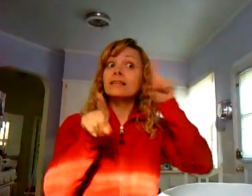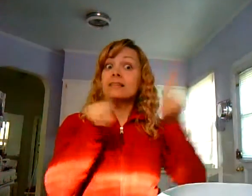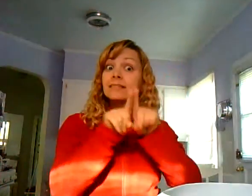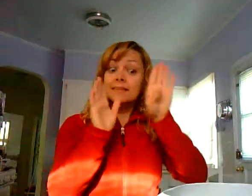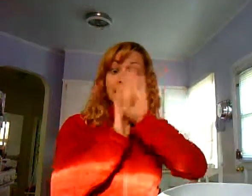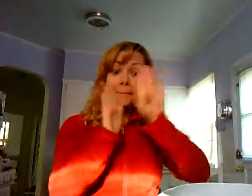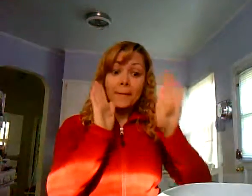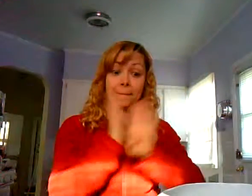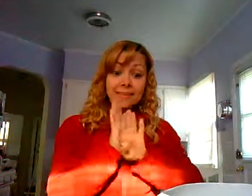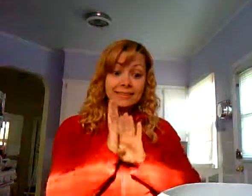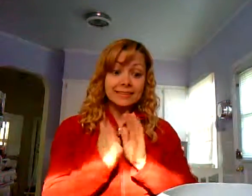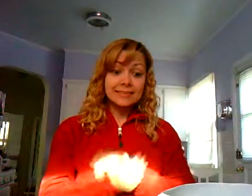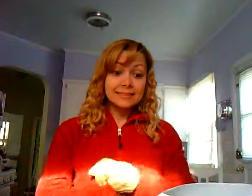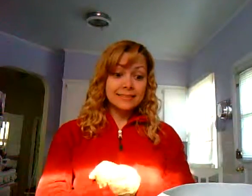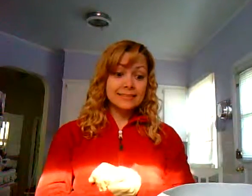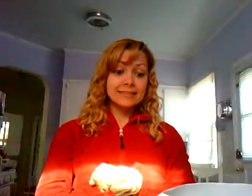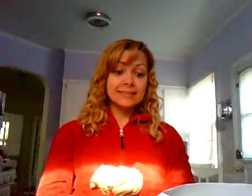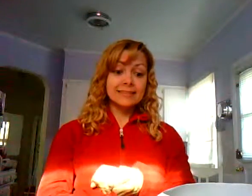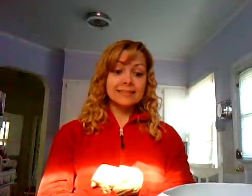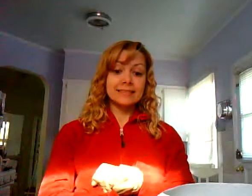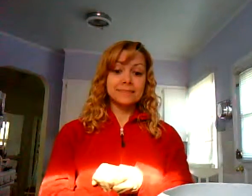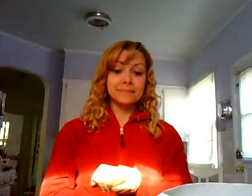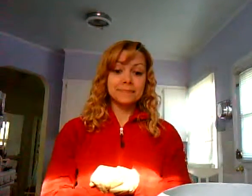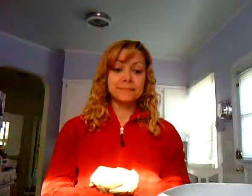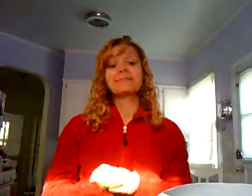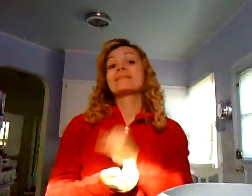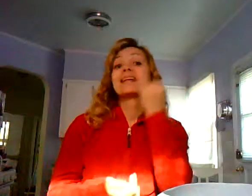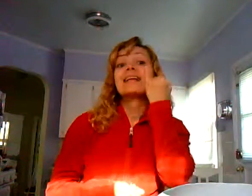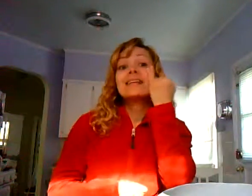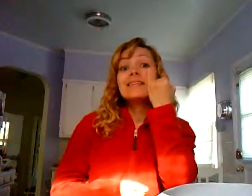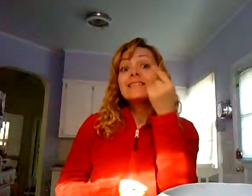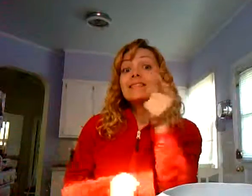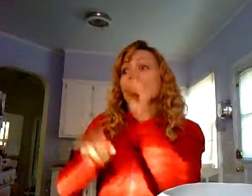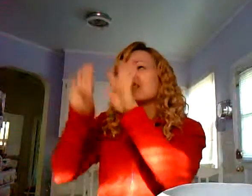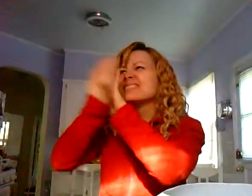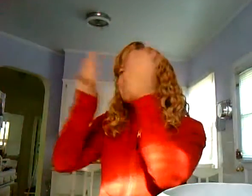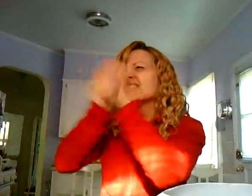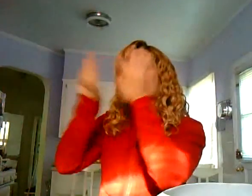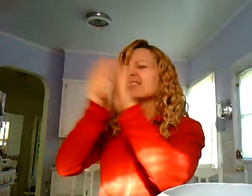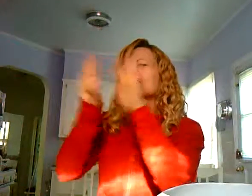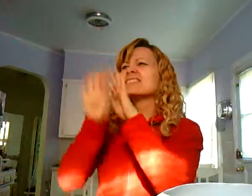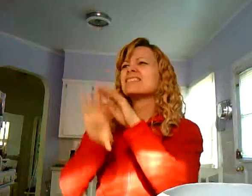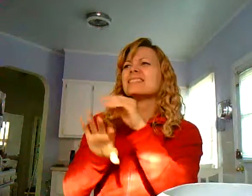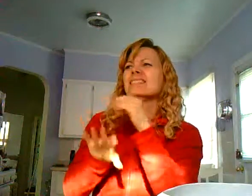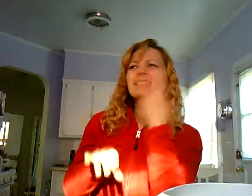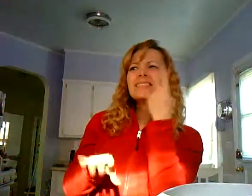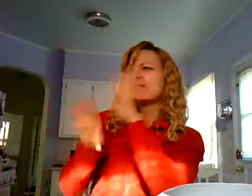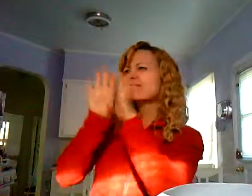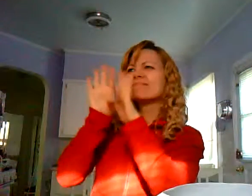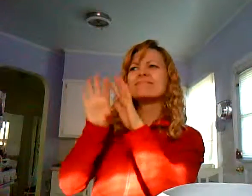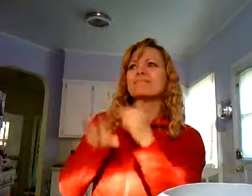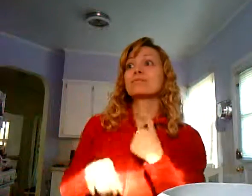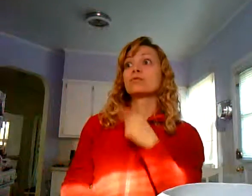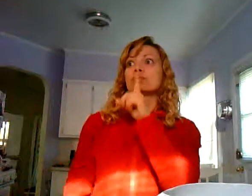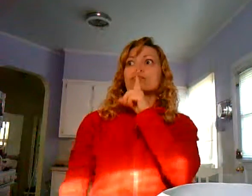judge you got to judge according to the Bible. If things aren't clear to you. If you cannot